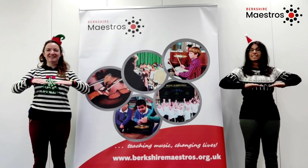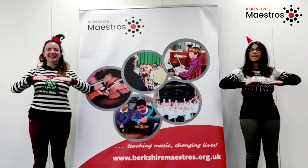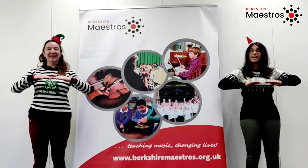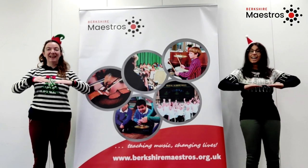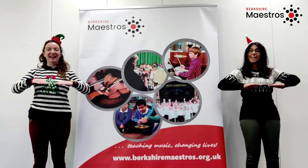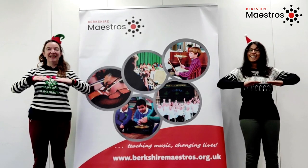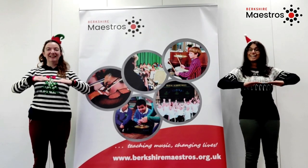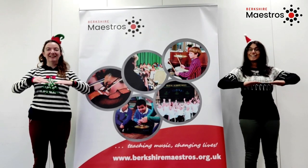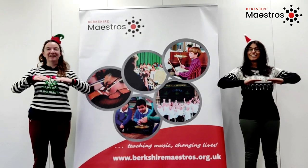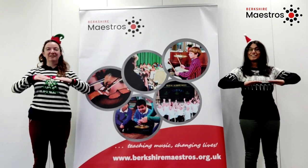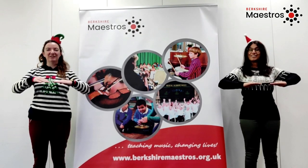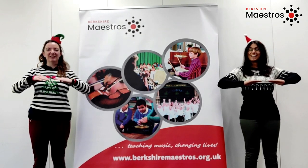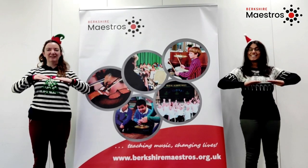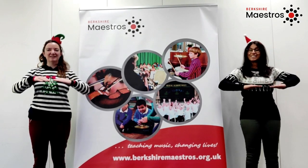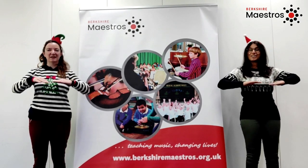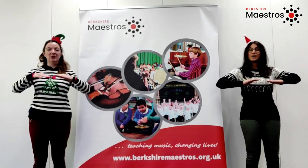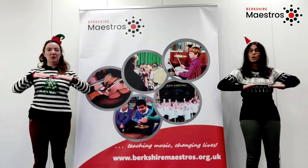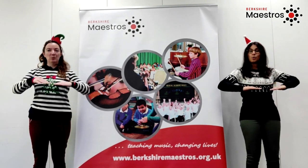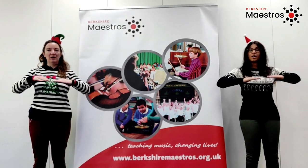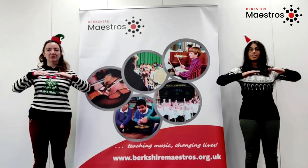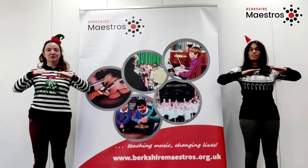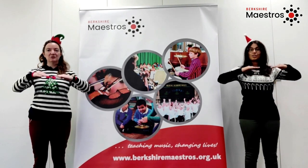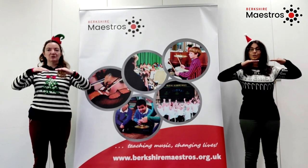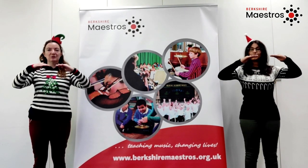Elevator, elevator,